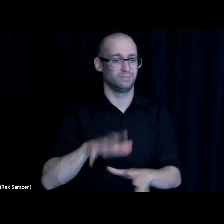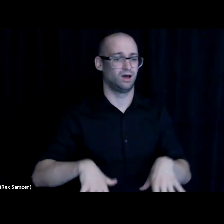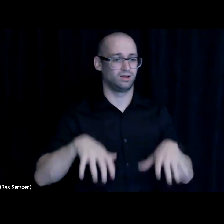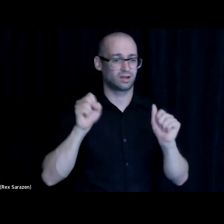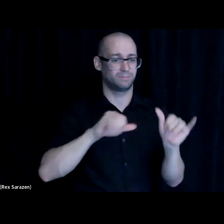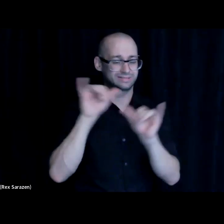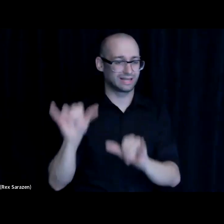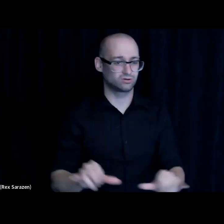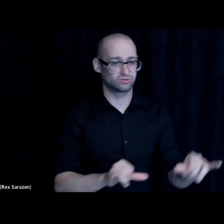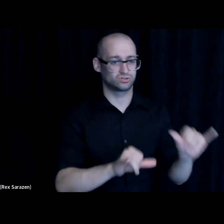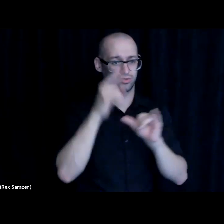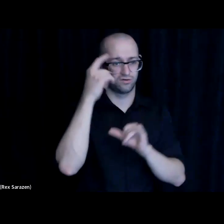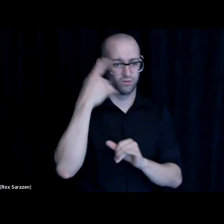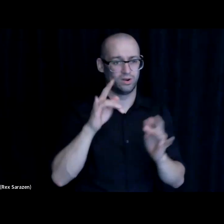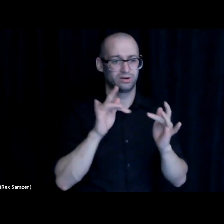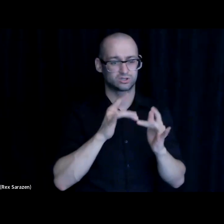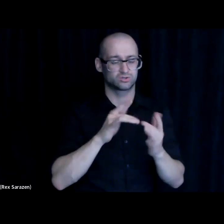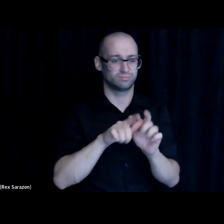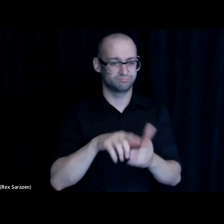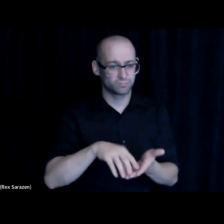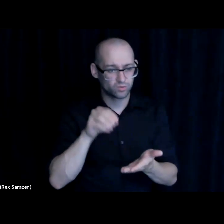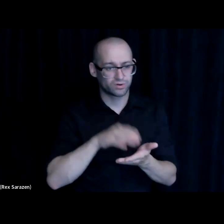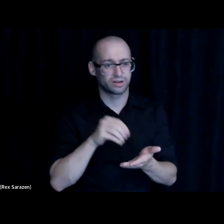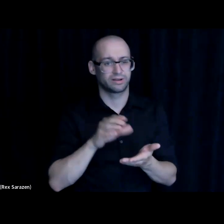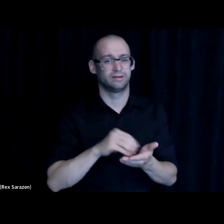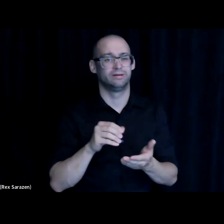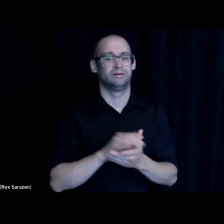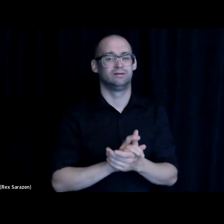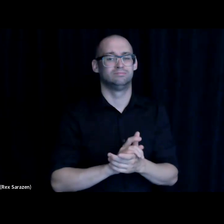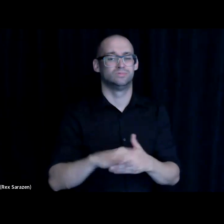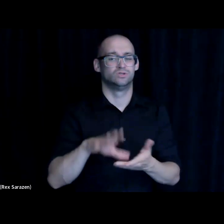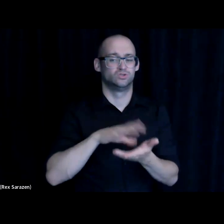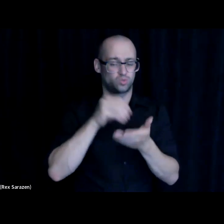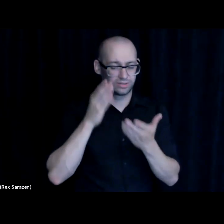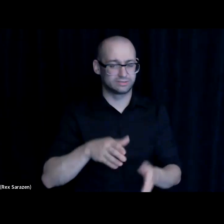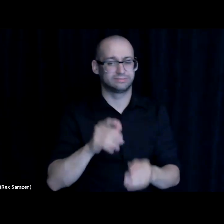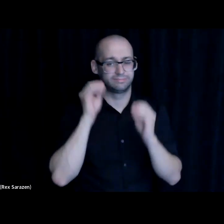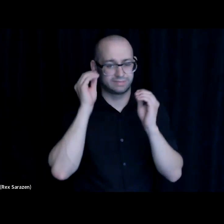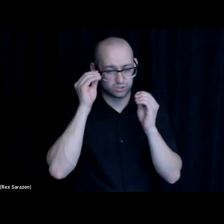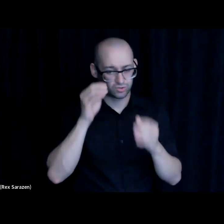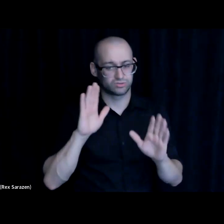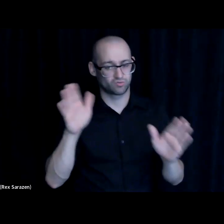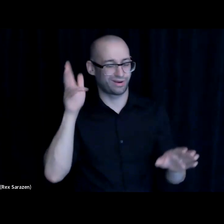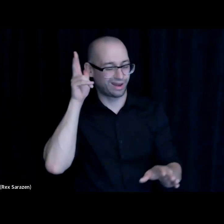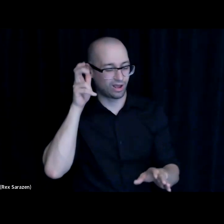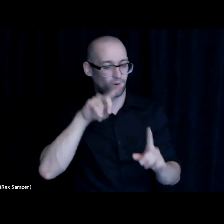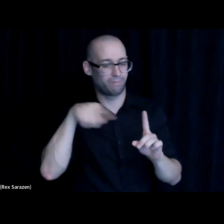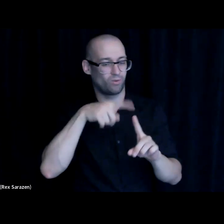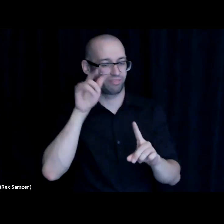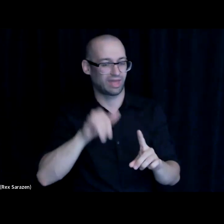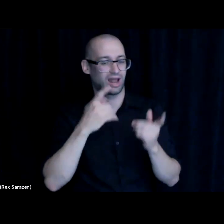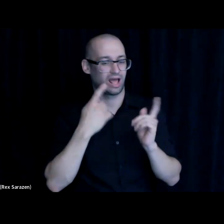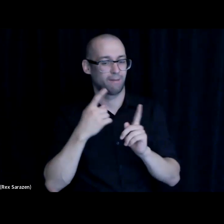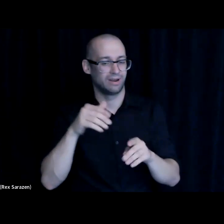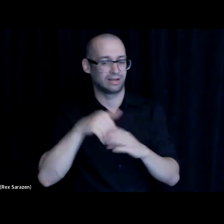digital literacy and training for students, parents, and teachers. It was great to hear those going on at the local level. I was hearing